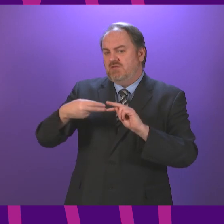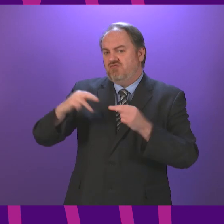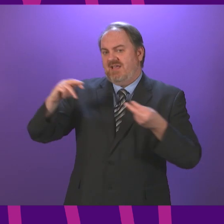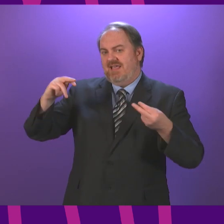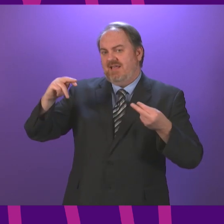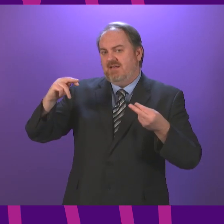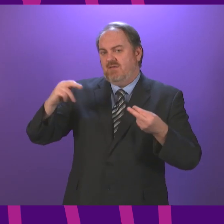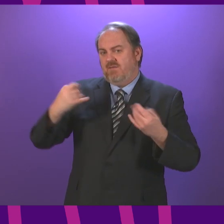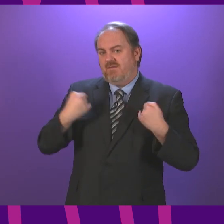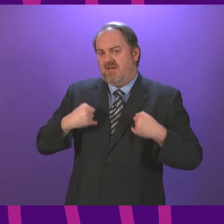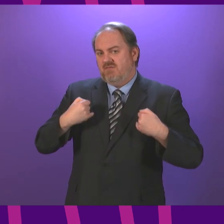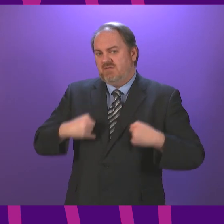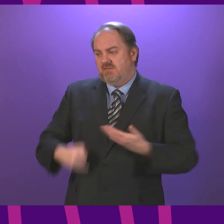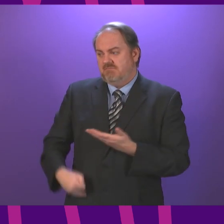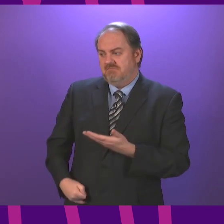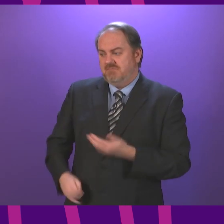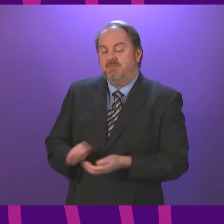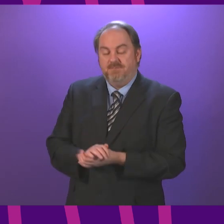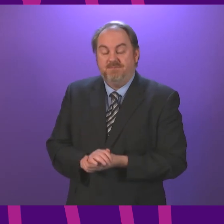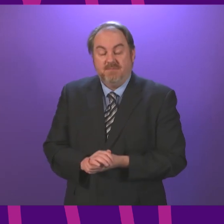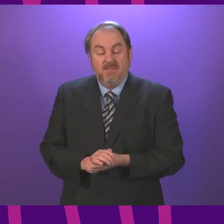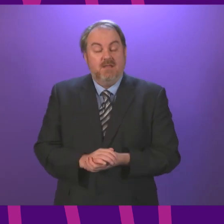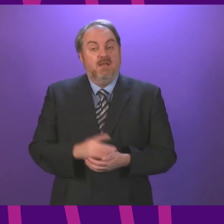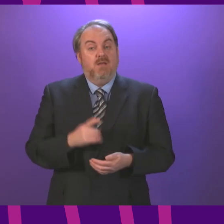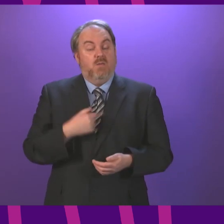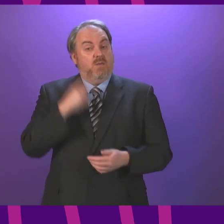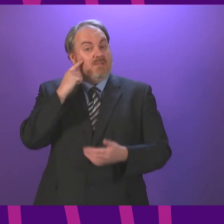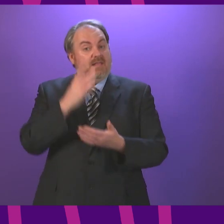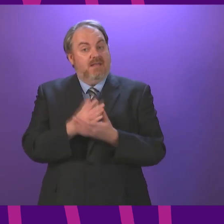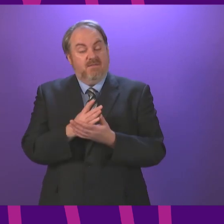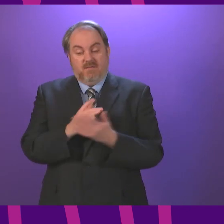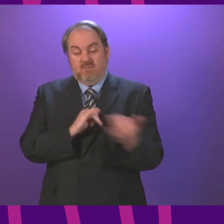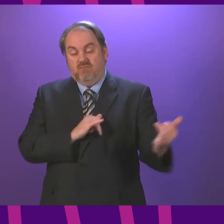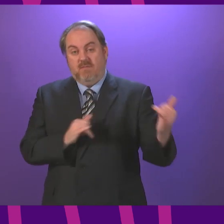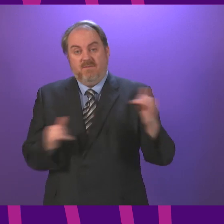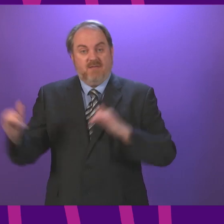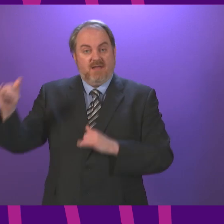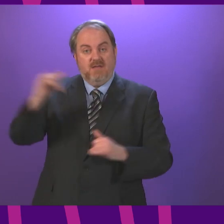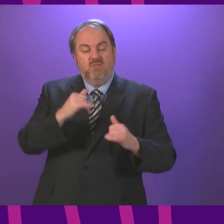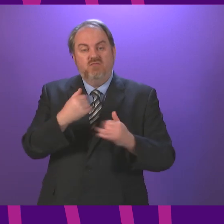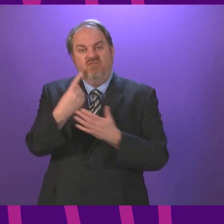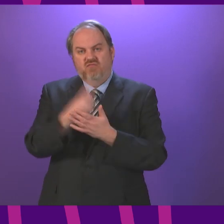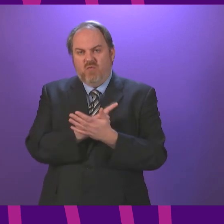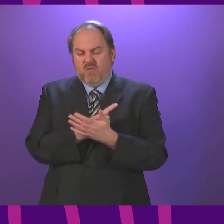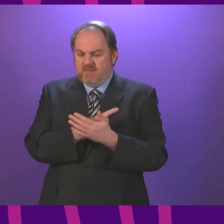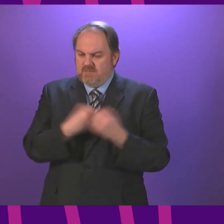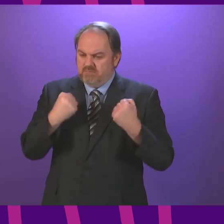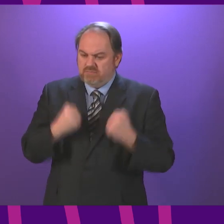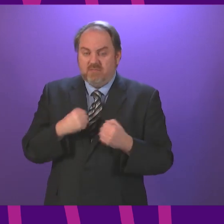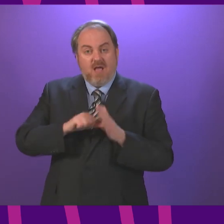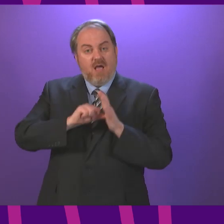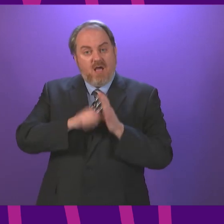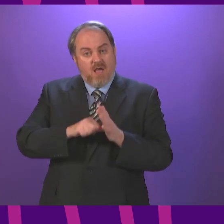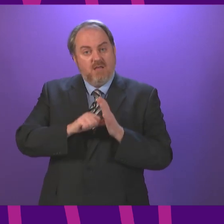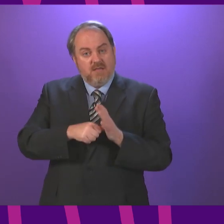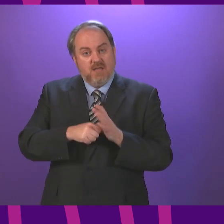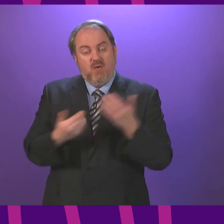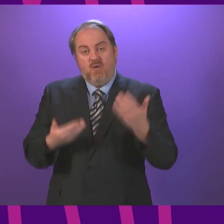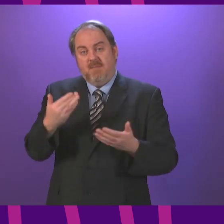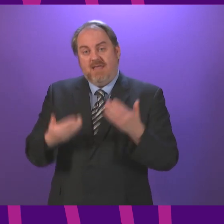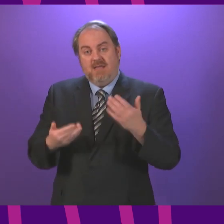continue to think that international travel restrictions are essential. The travel restrictions we have in place are more stringent than is the case